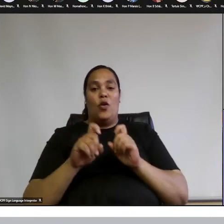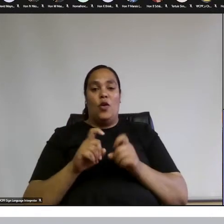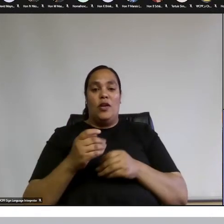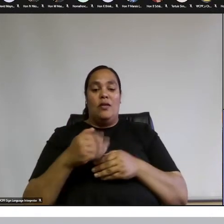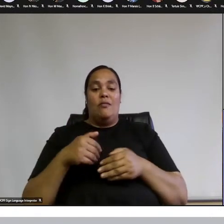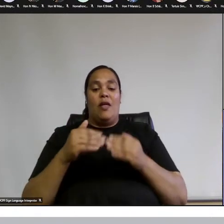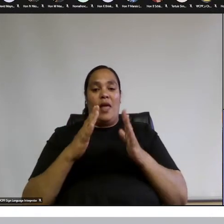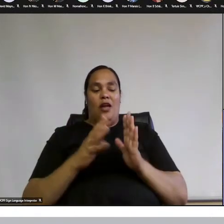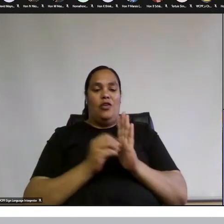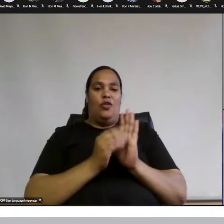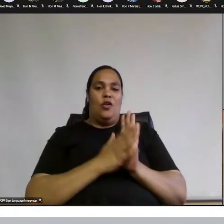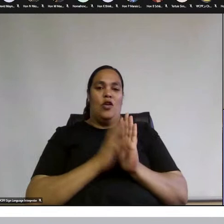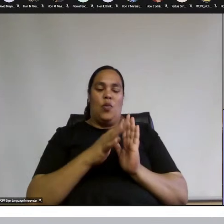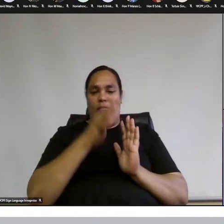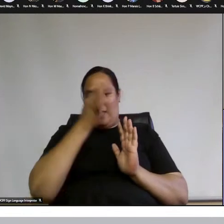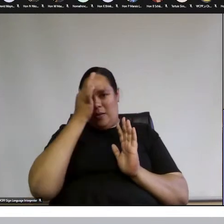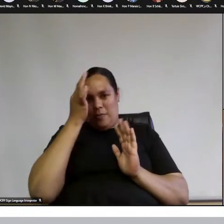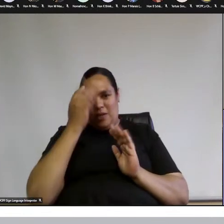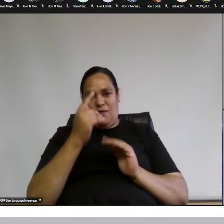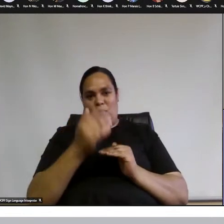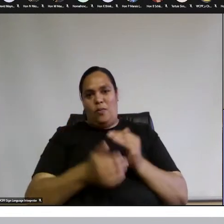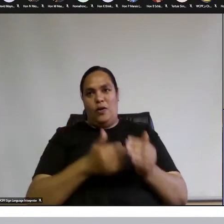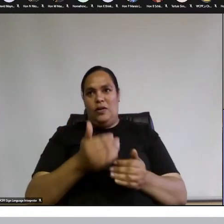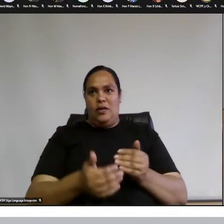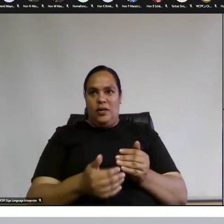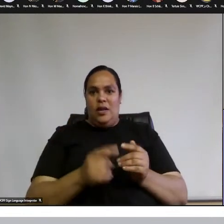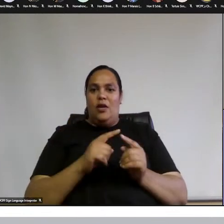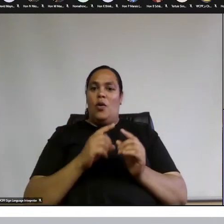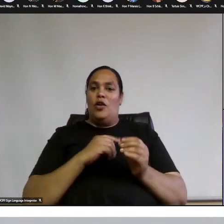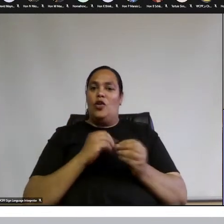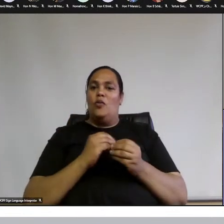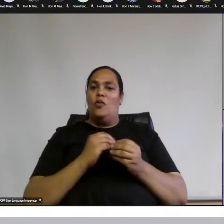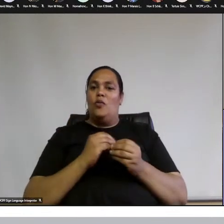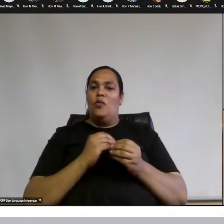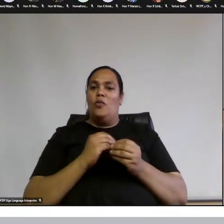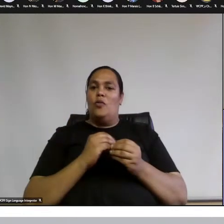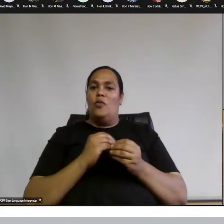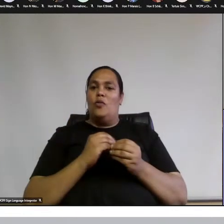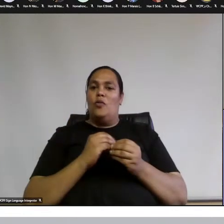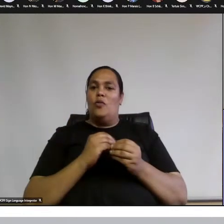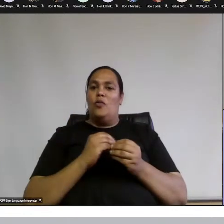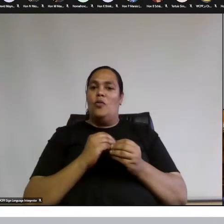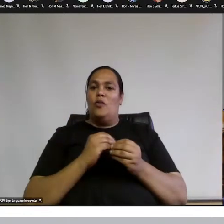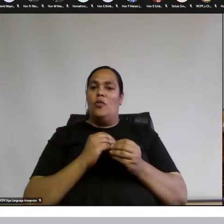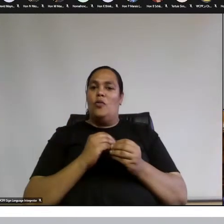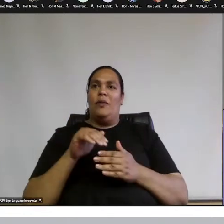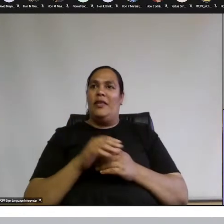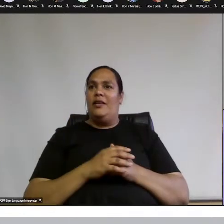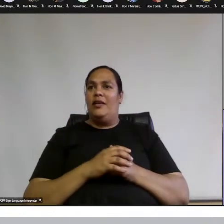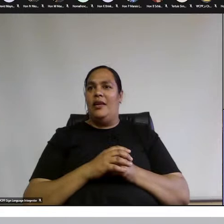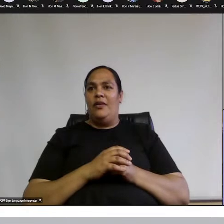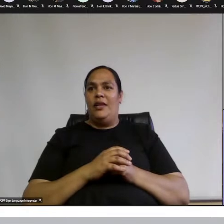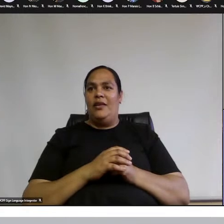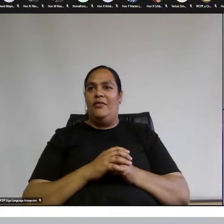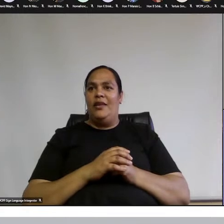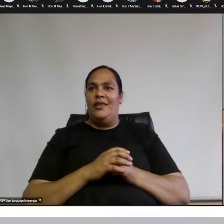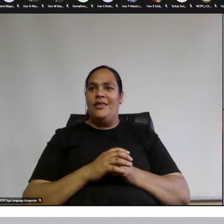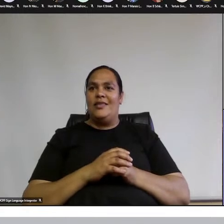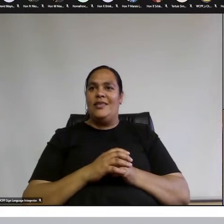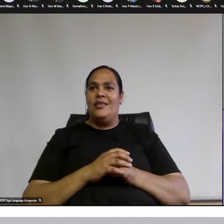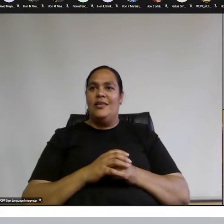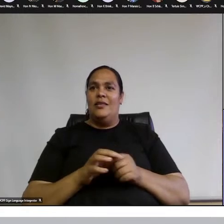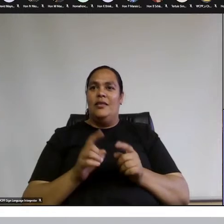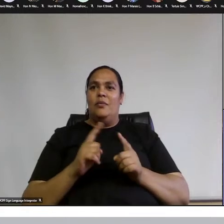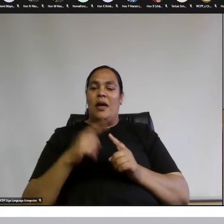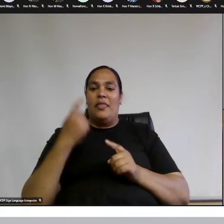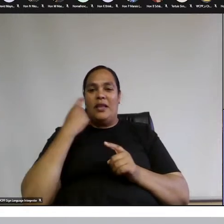House will be recorded in the minutes of proceedings to ensure a full record of the voting of the bill, on the bill. The